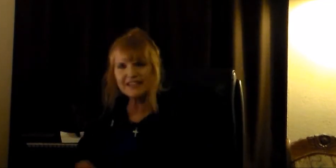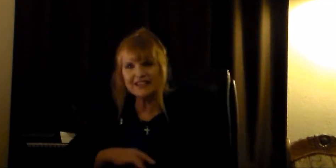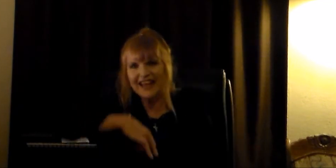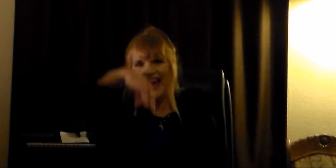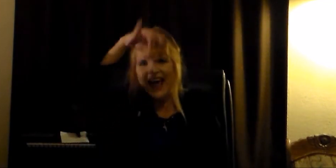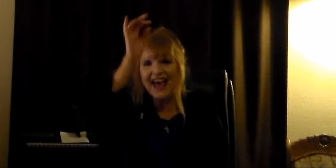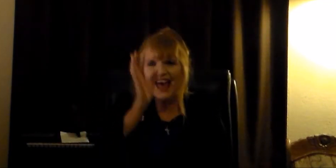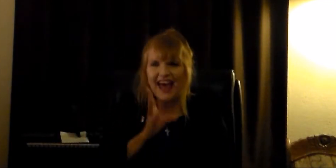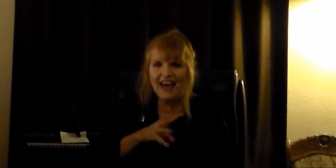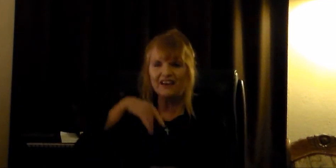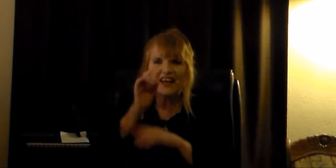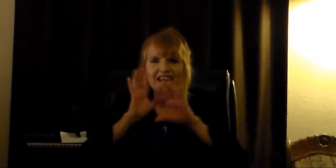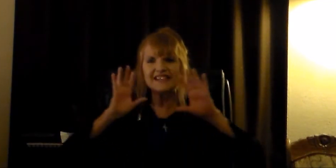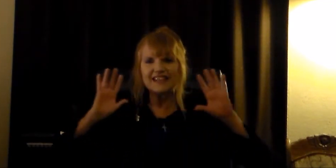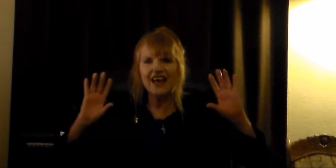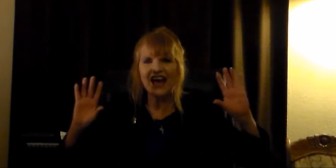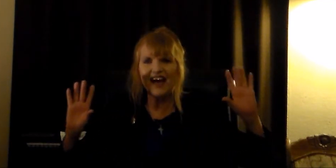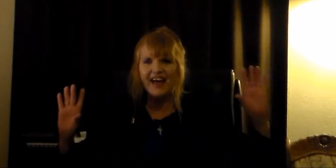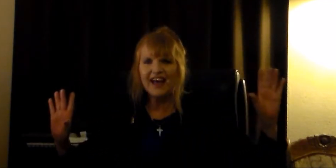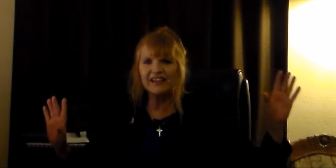Listen now, listen!